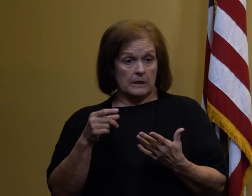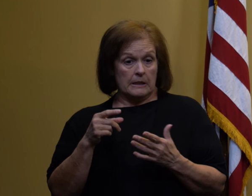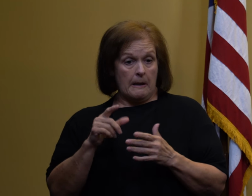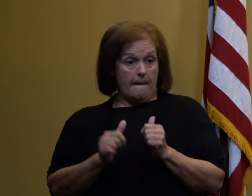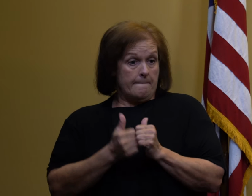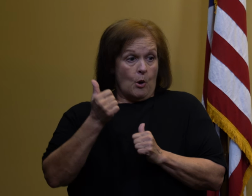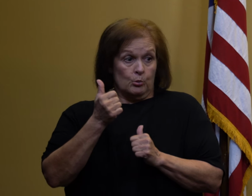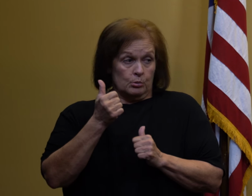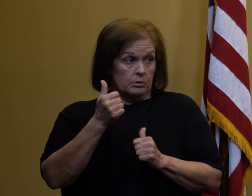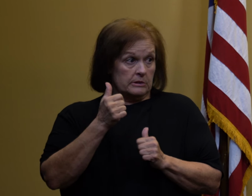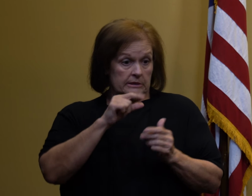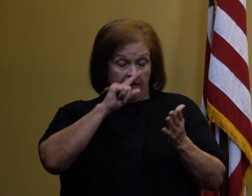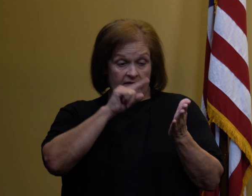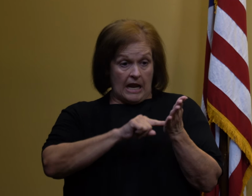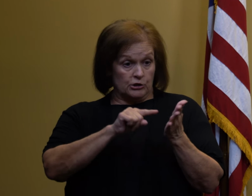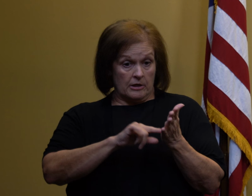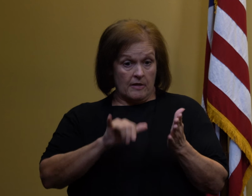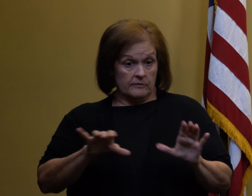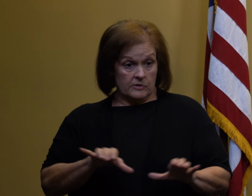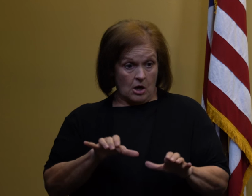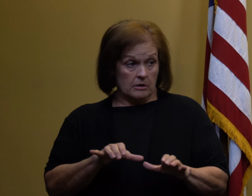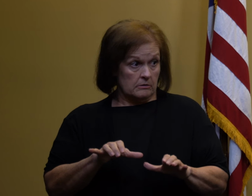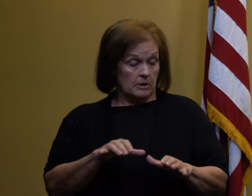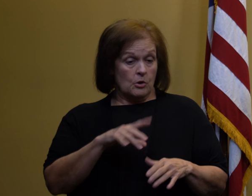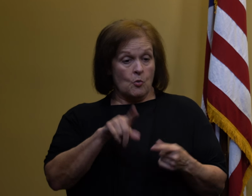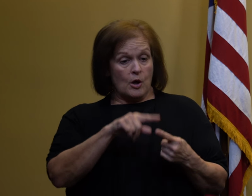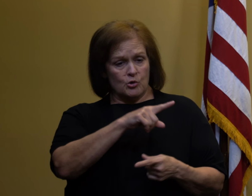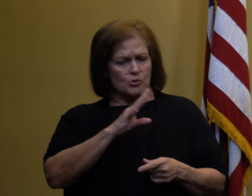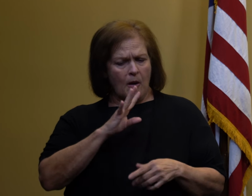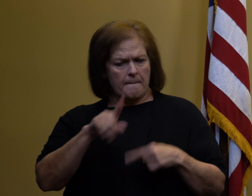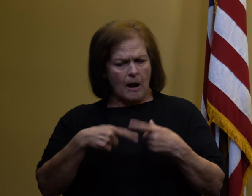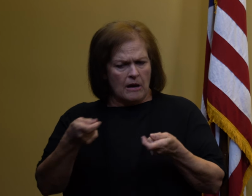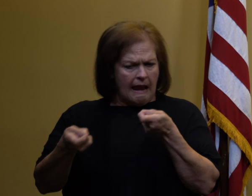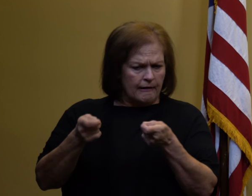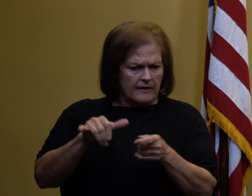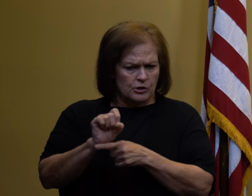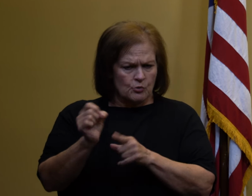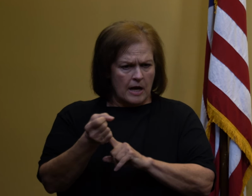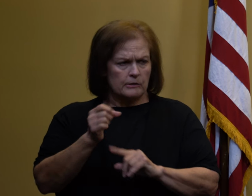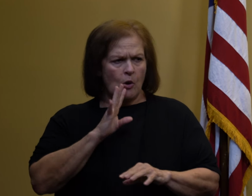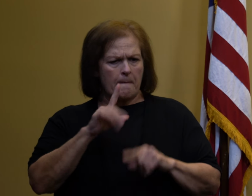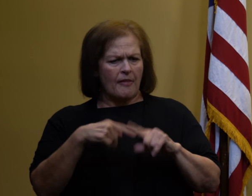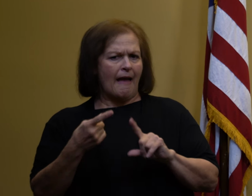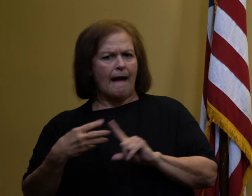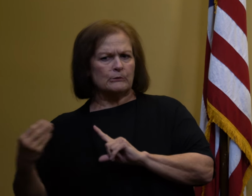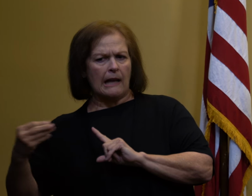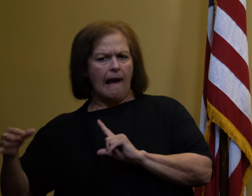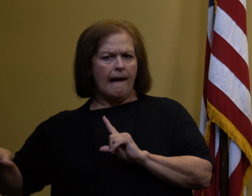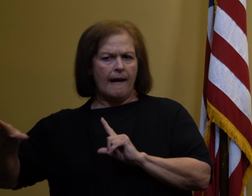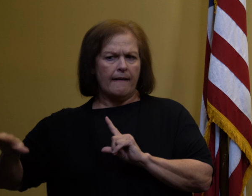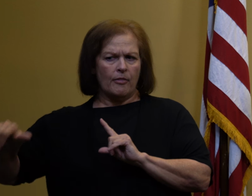most investigations have been. And when you talk about the handling, I would say more so on the outside, meaning